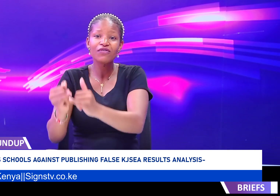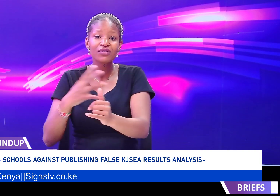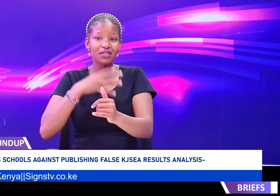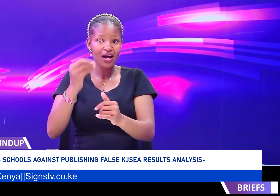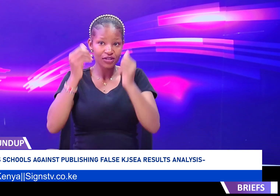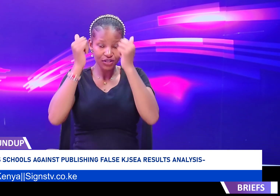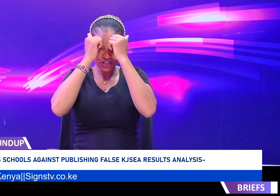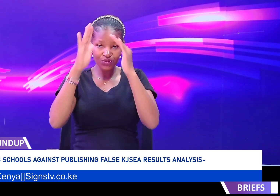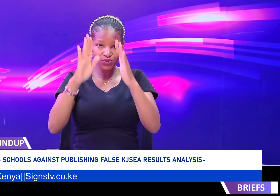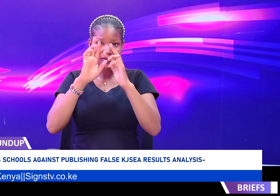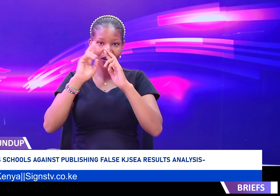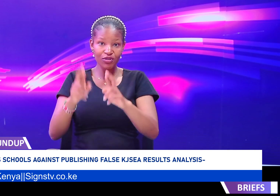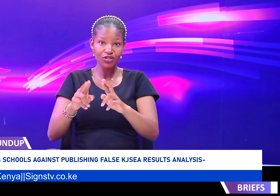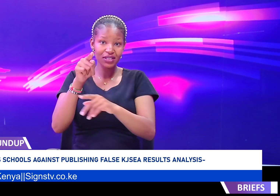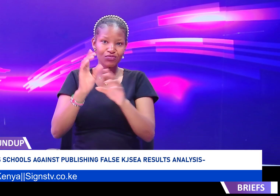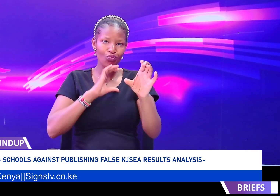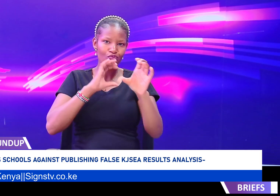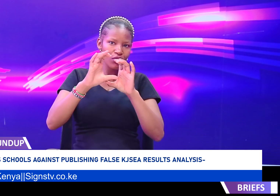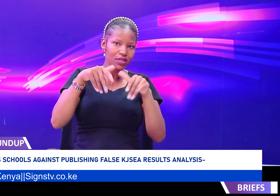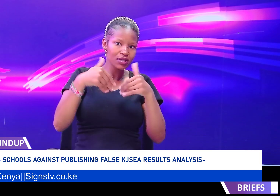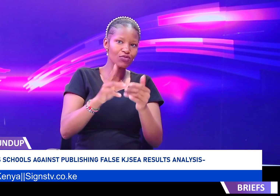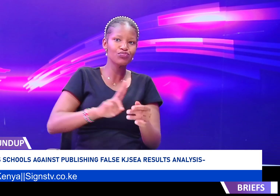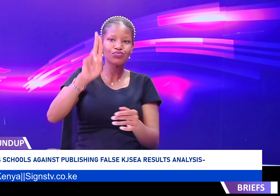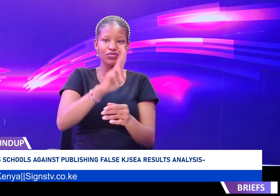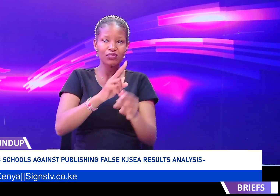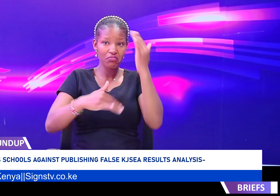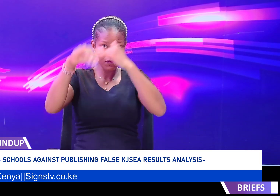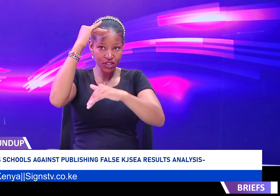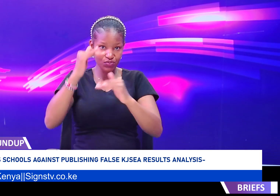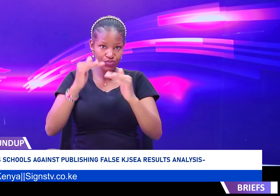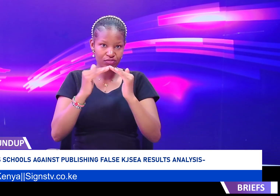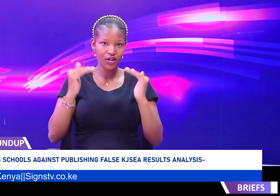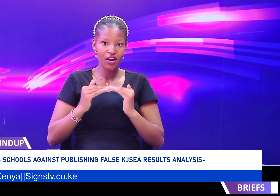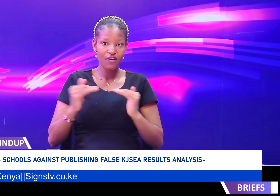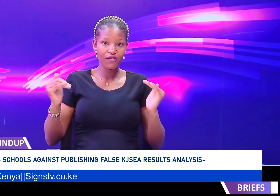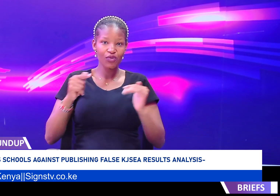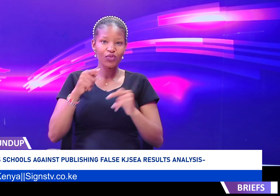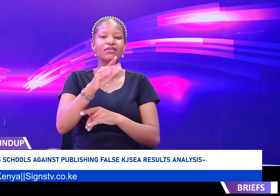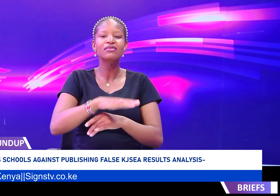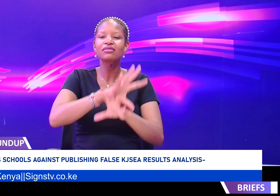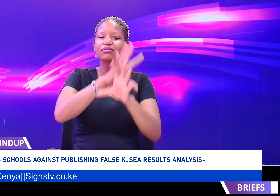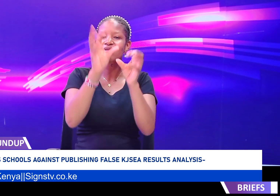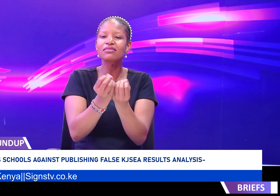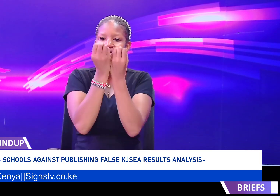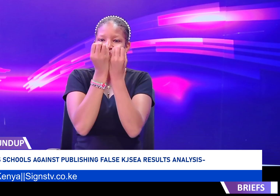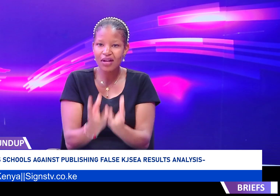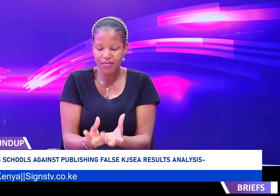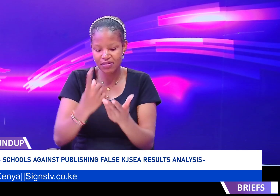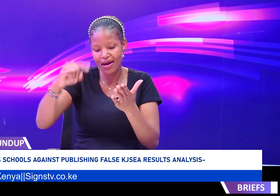students' results are communicated using performance level instead of total or cumulative